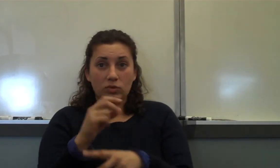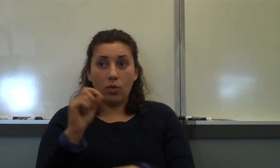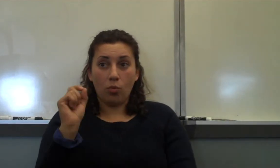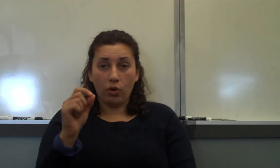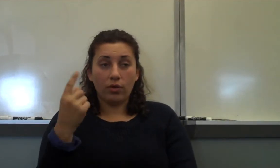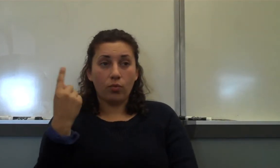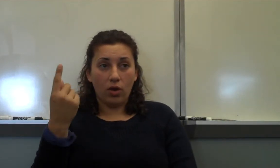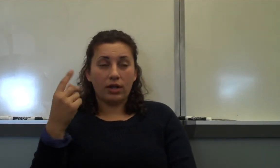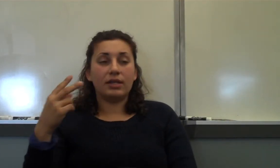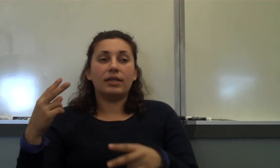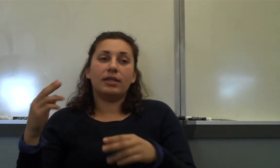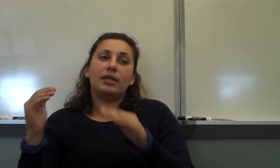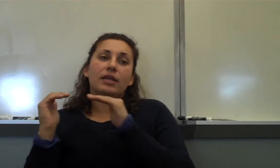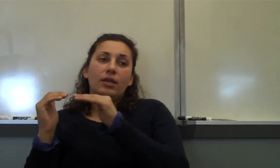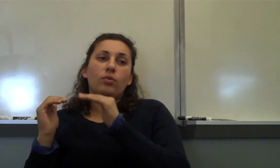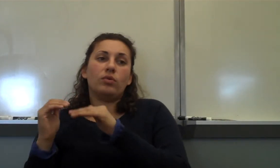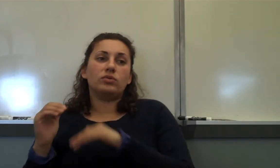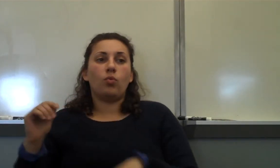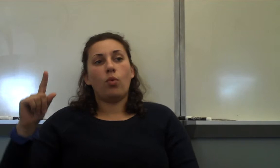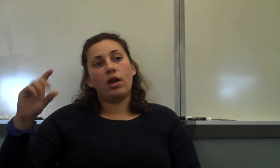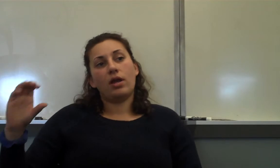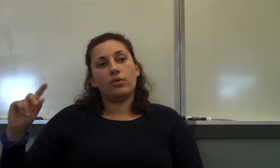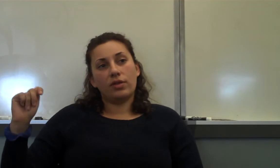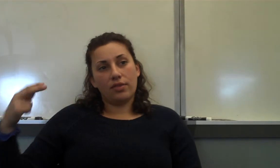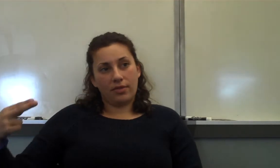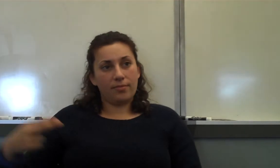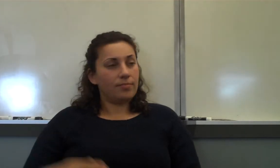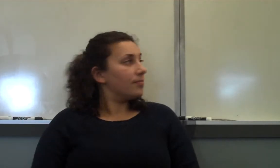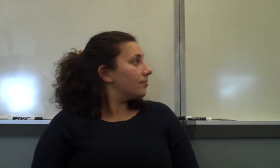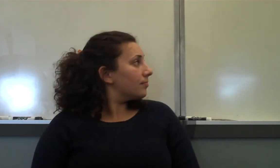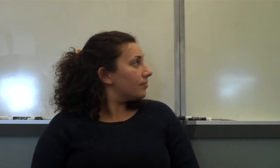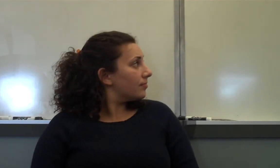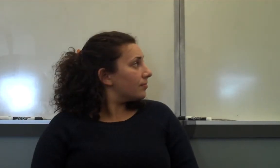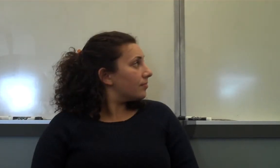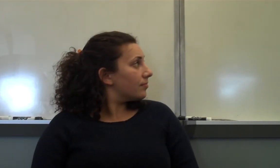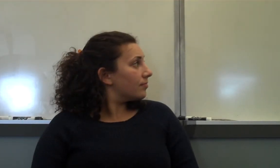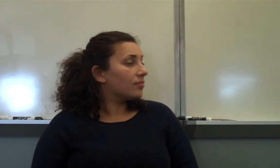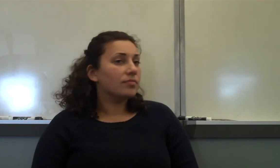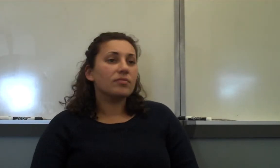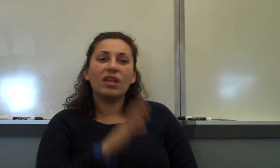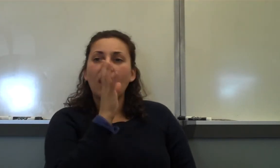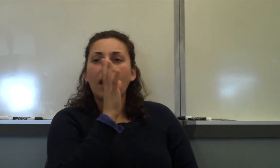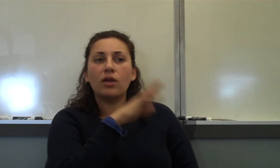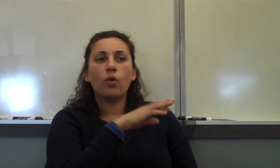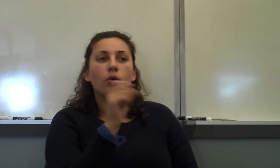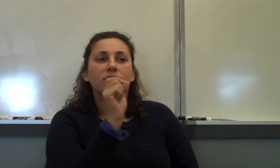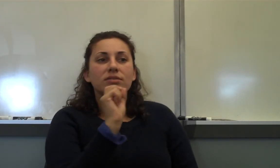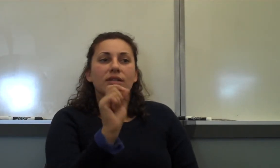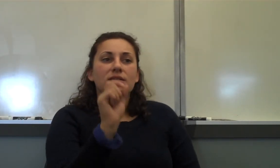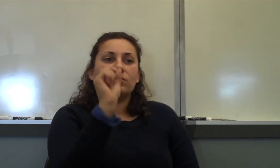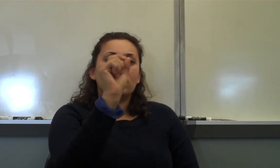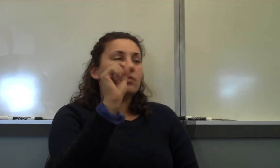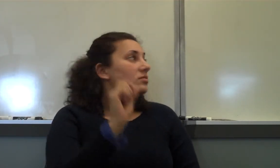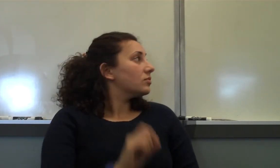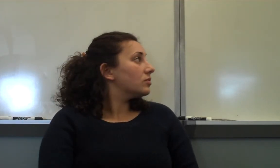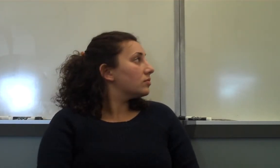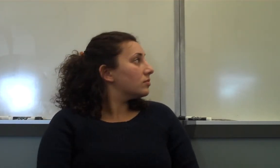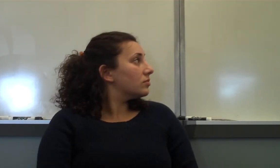Okay, now multiply your 2.7. All right, ignore the decimal points. 7, 2.